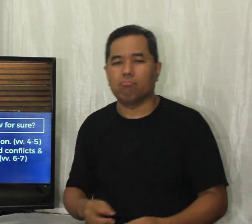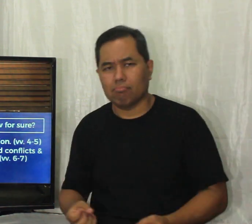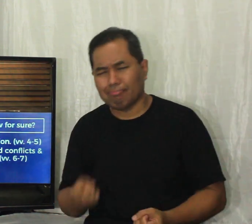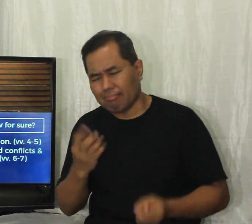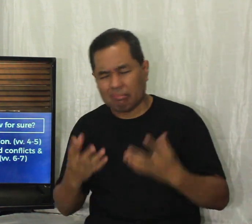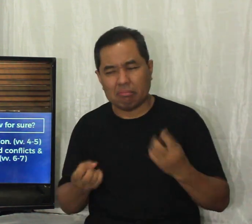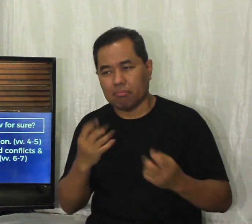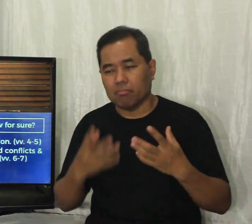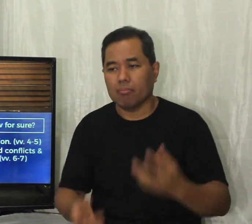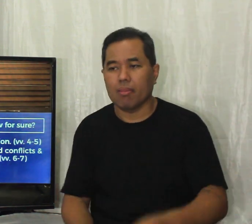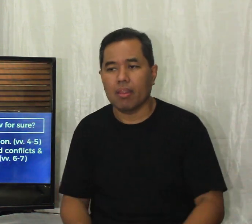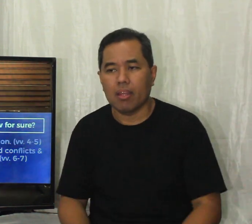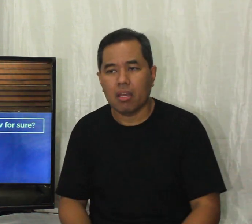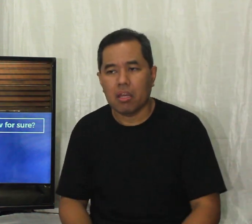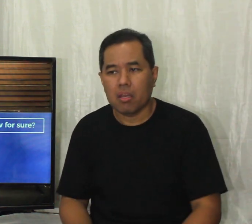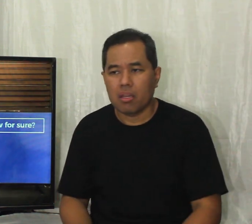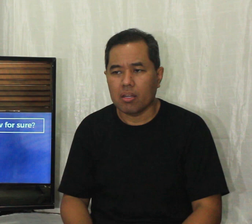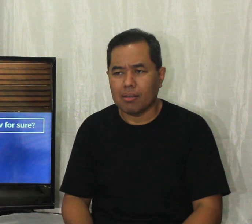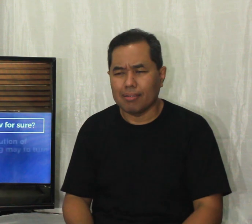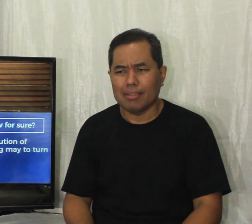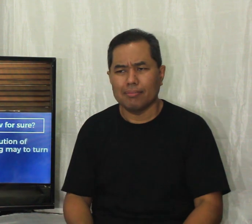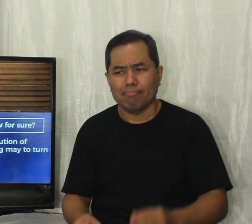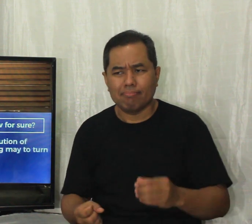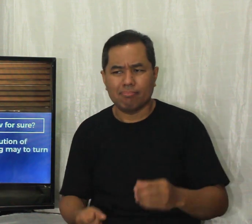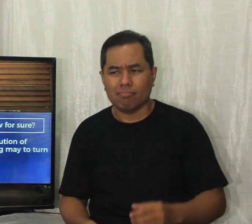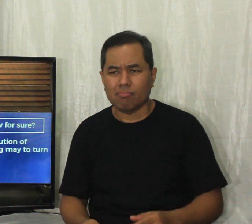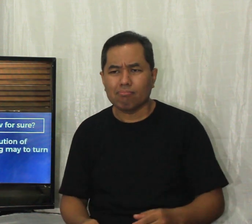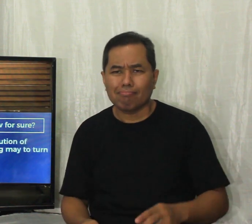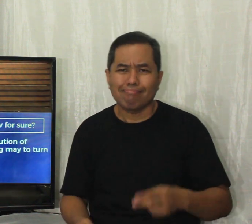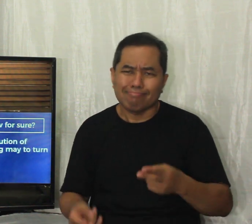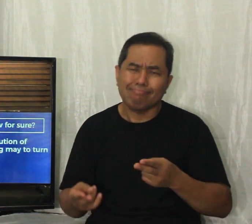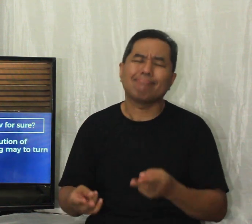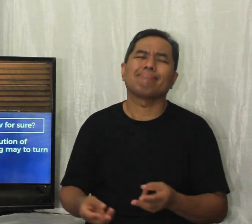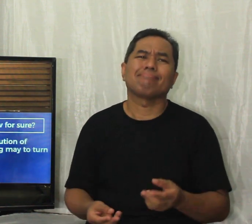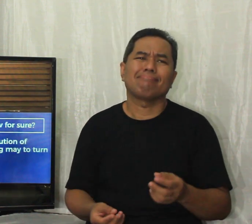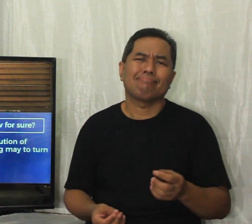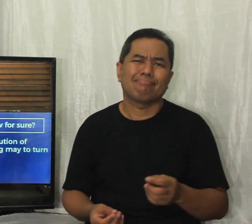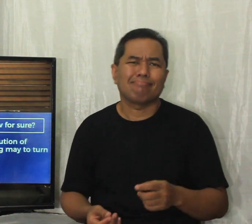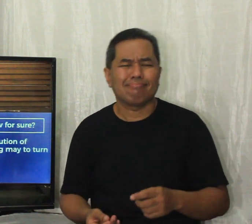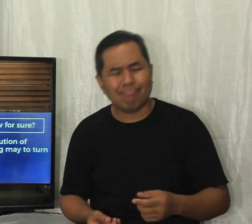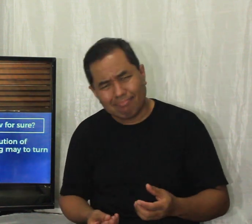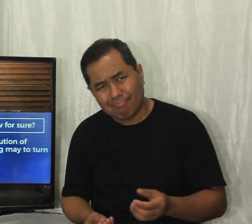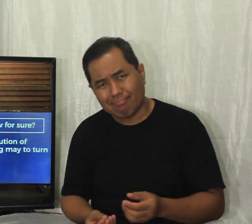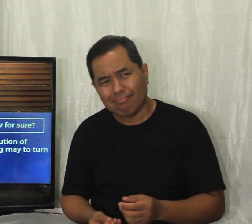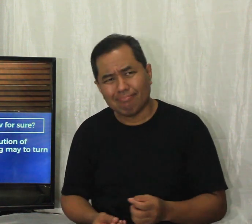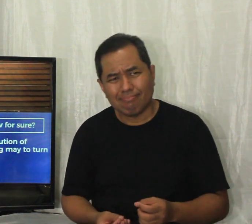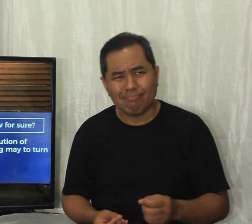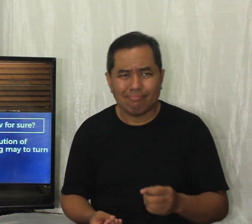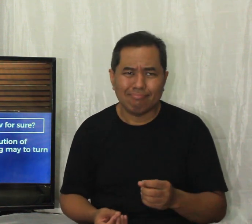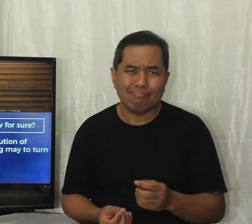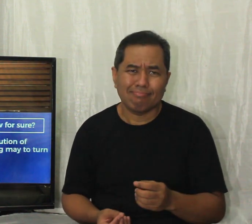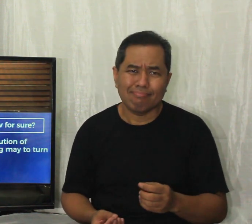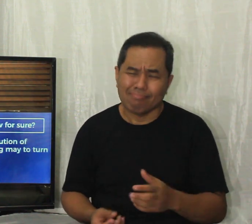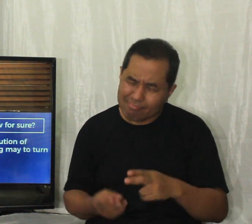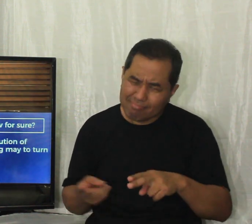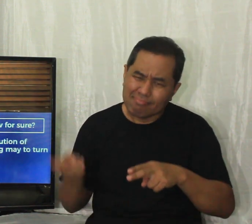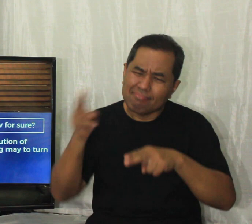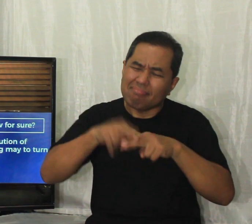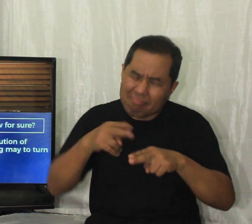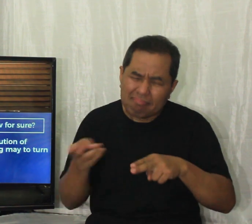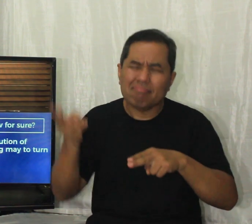increase. What do we know for sure? There is an increase of persecution of Christians around the